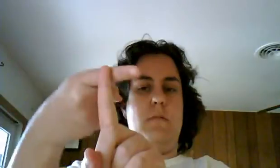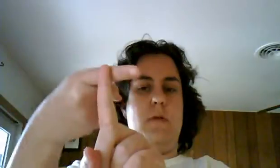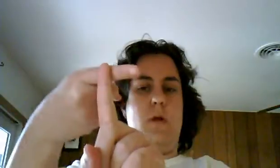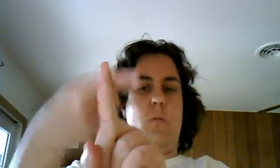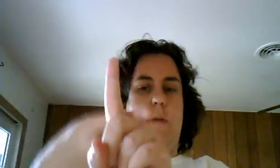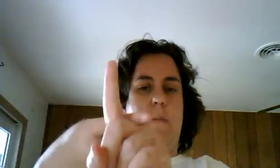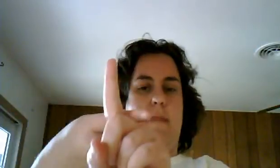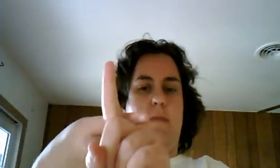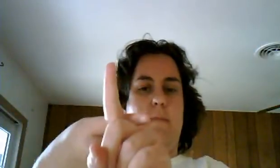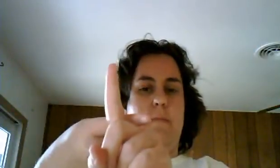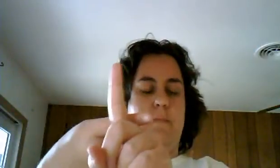1 month.